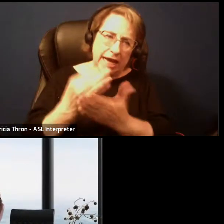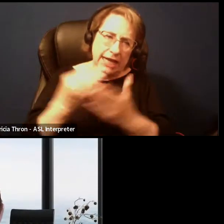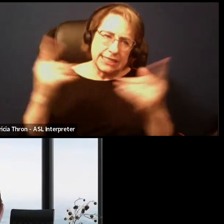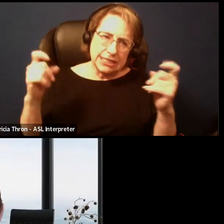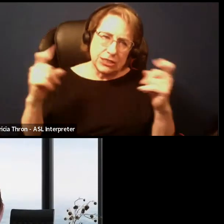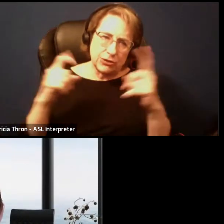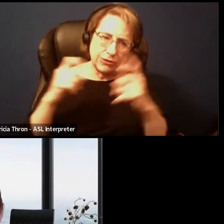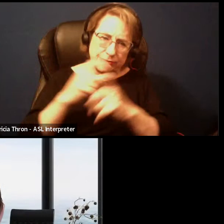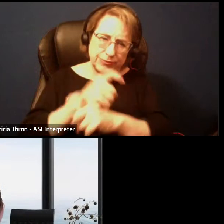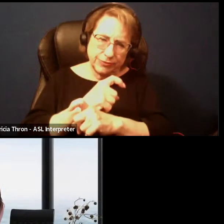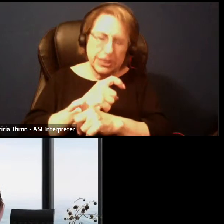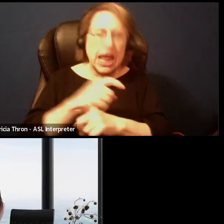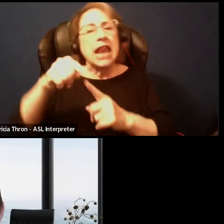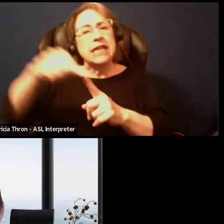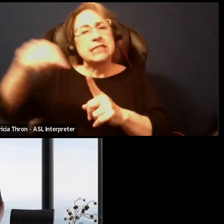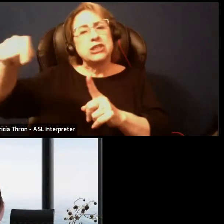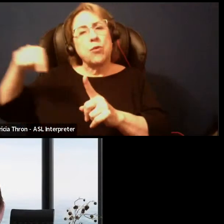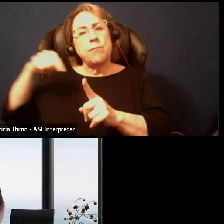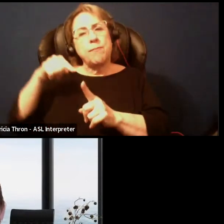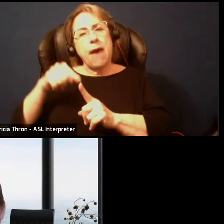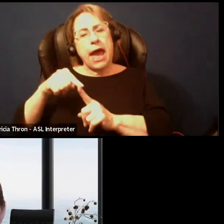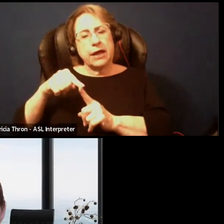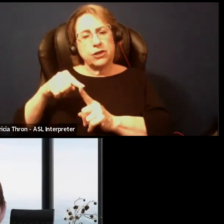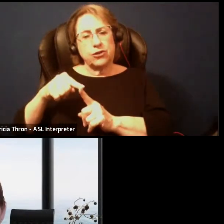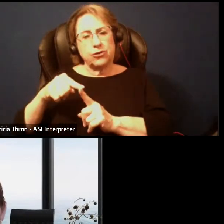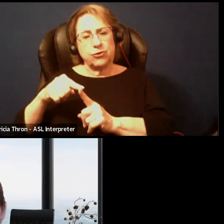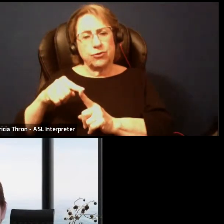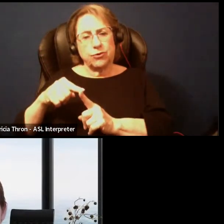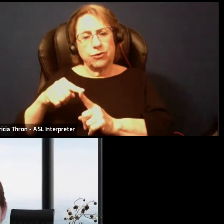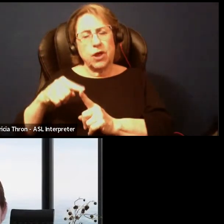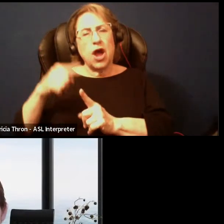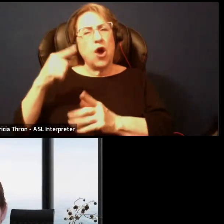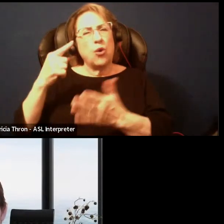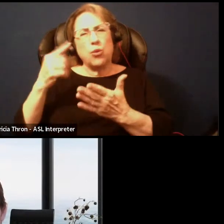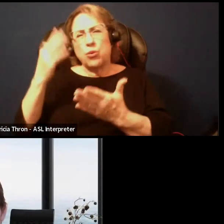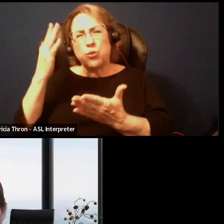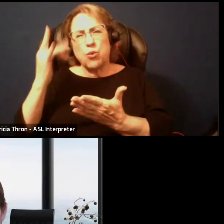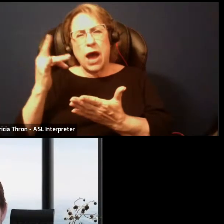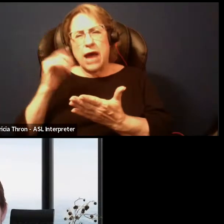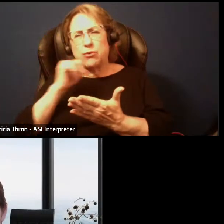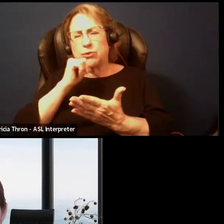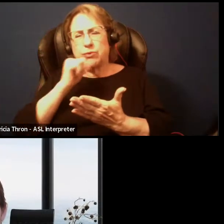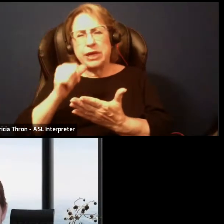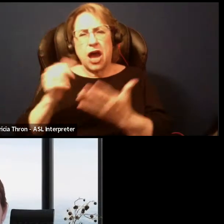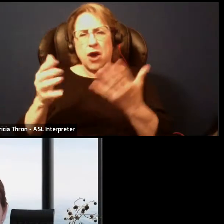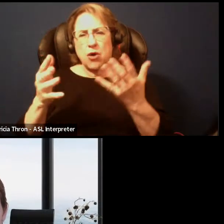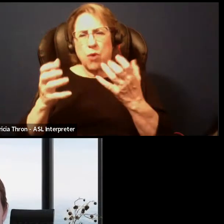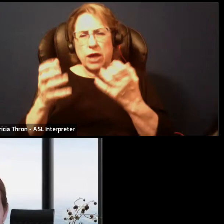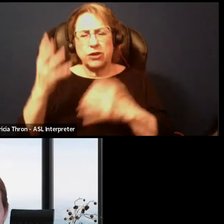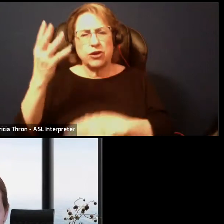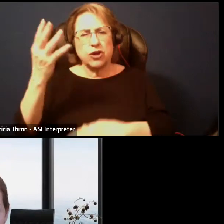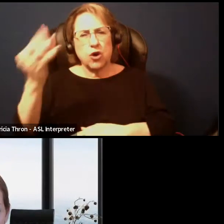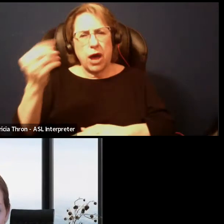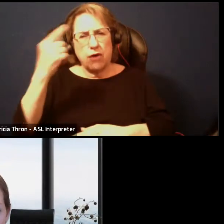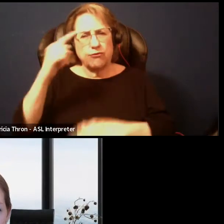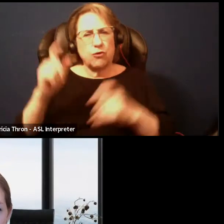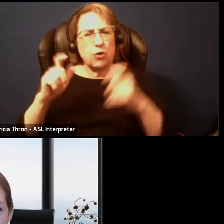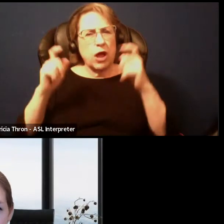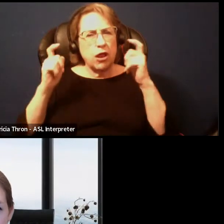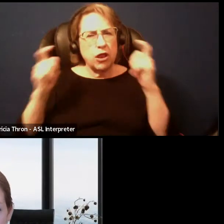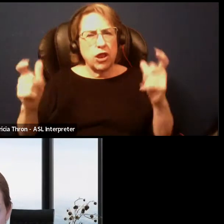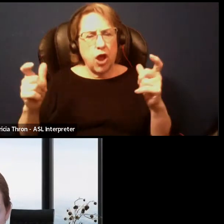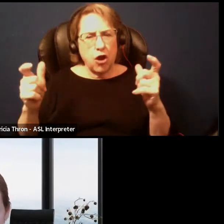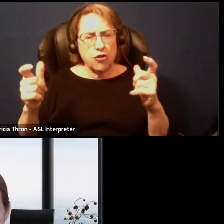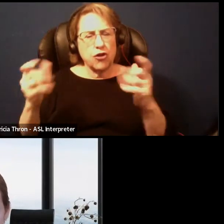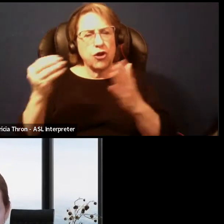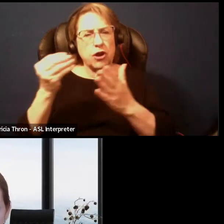of circle back to what Bob was talking about. What is the reason why we wouldn't want to go out for a larger amount